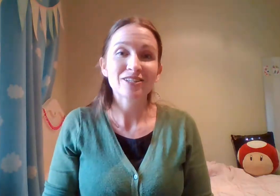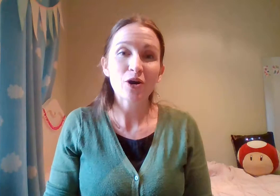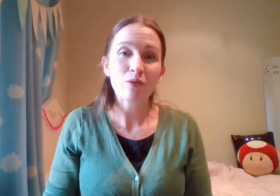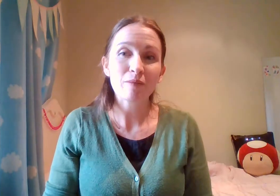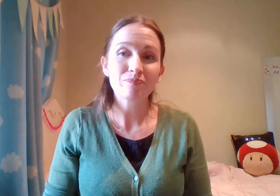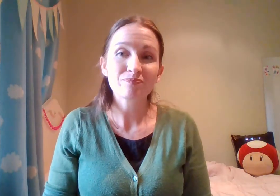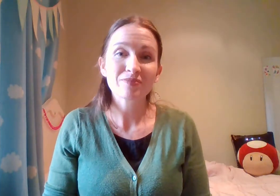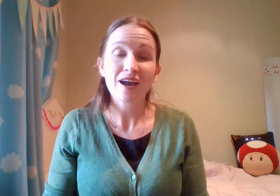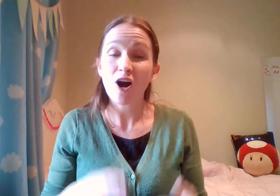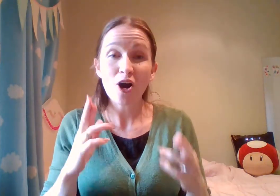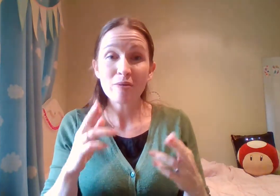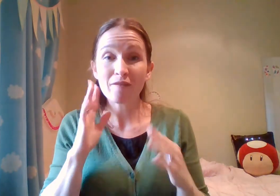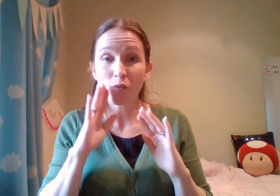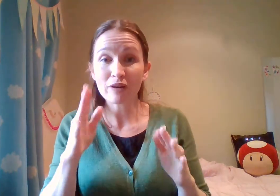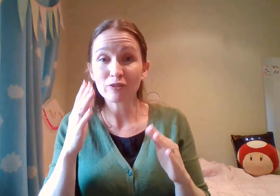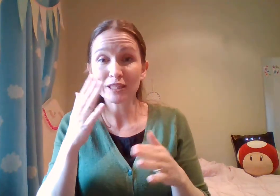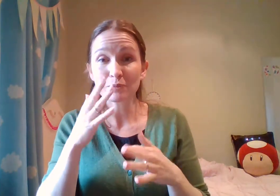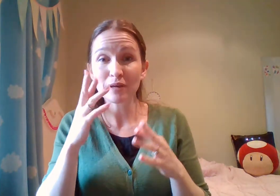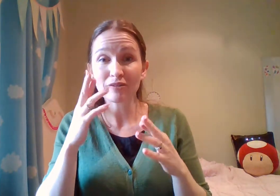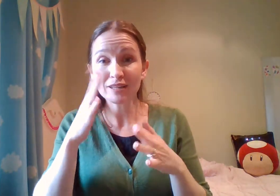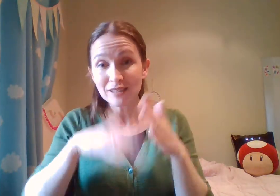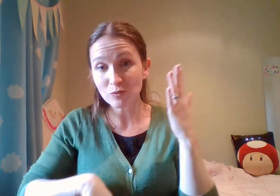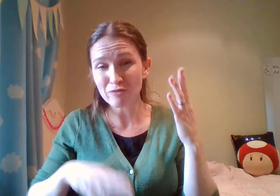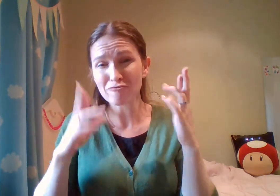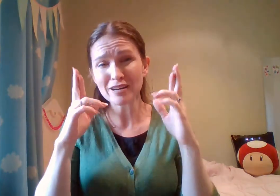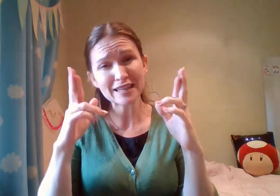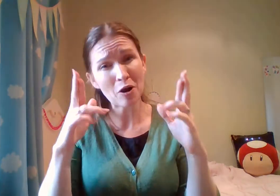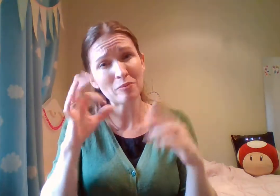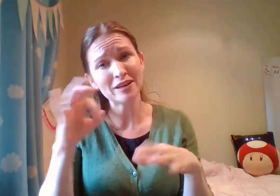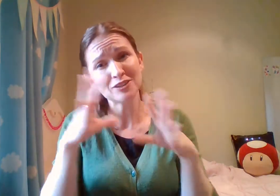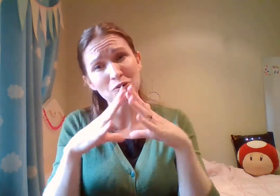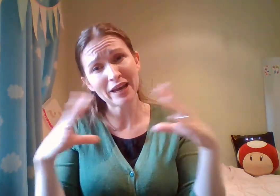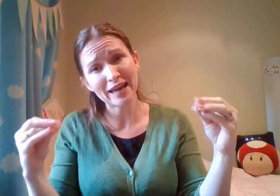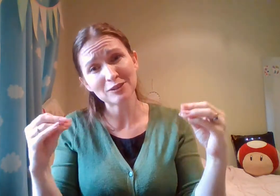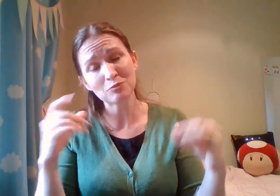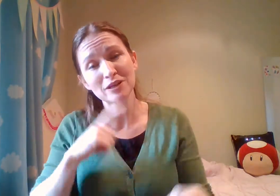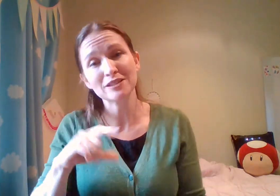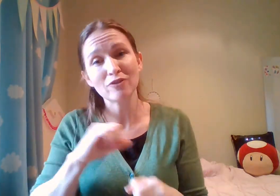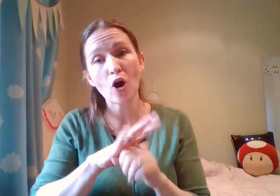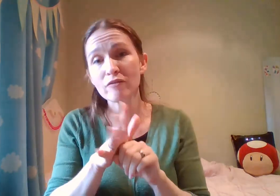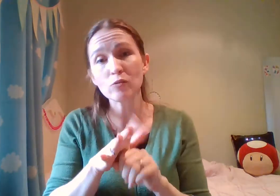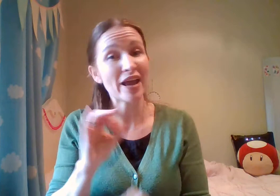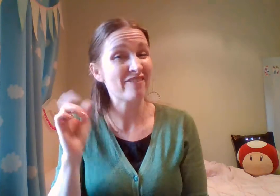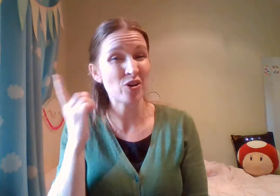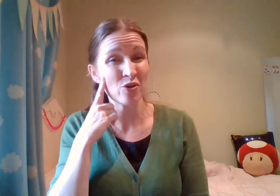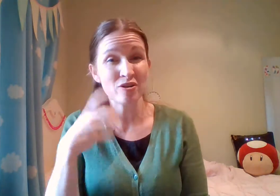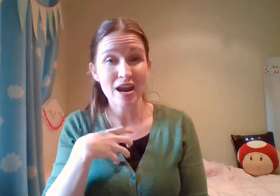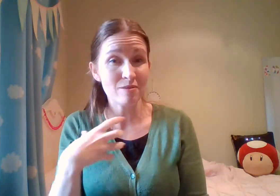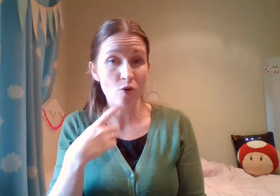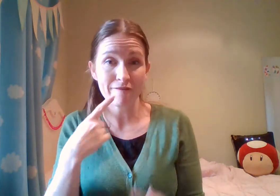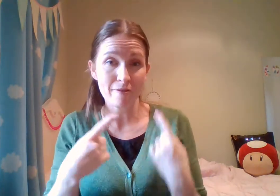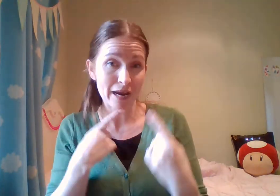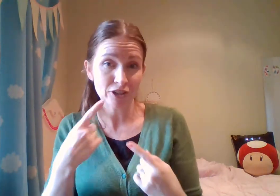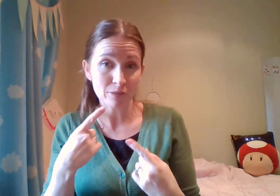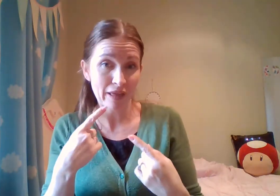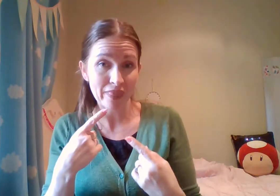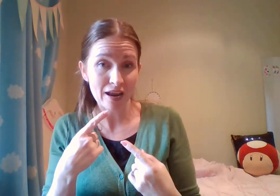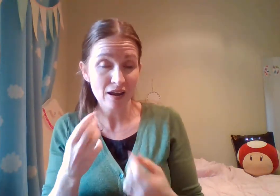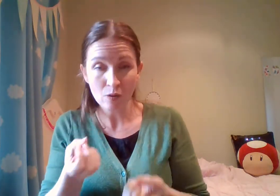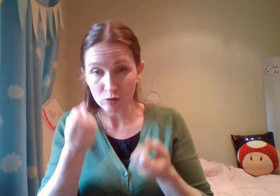So I hope they have a wonderful experience. We really hope that it's not cancelled because of COVID. We haven't heard any more information about that. We'll just